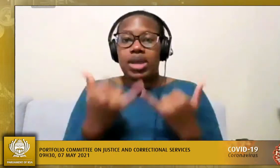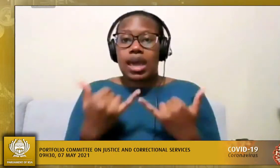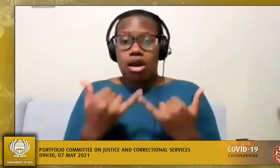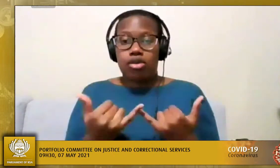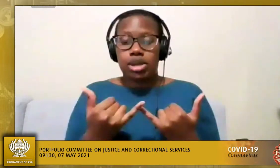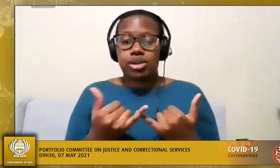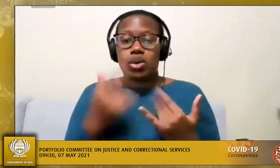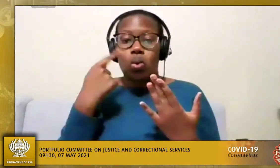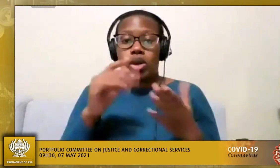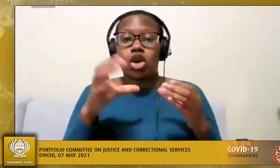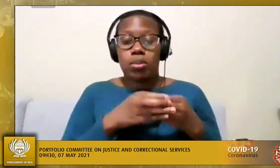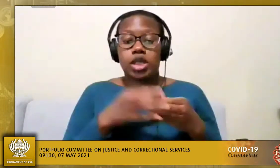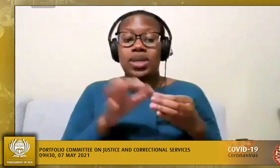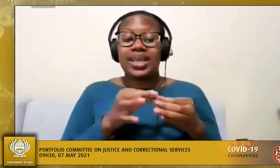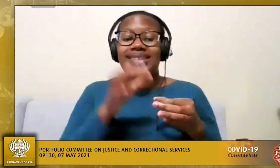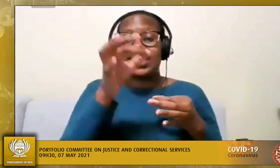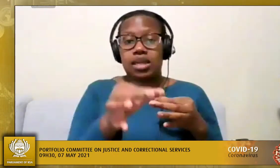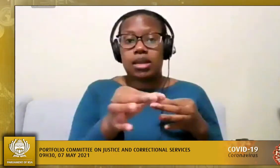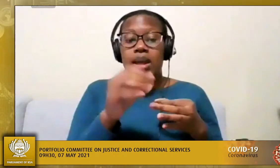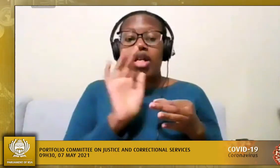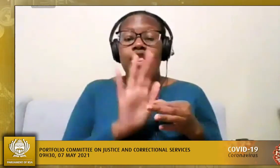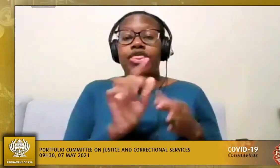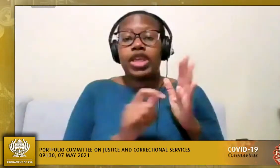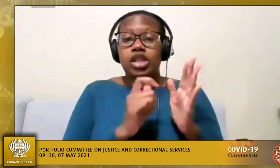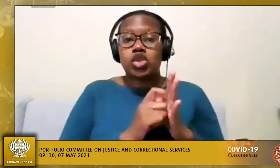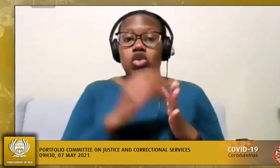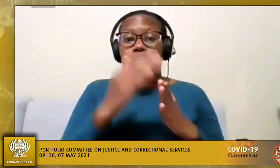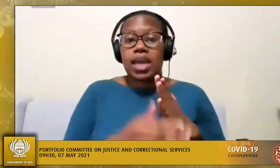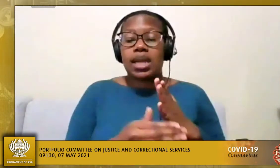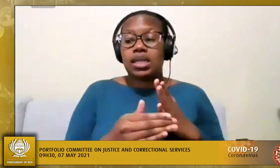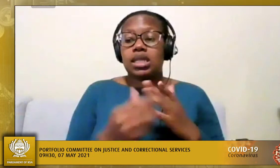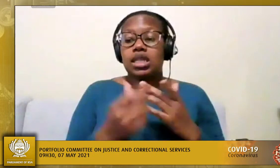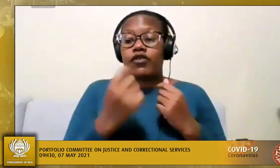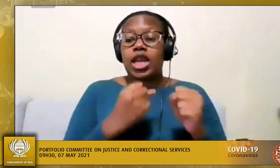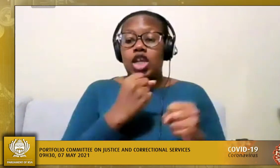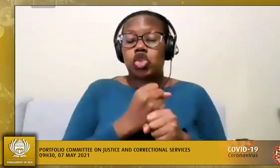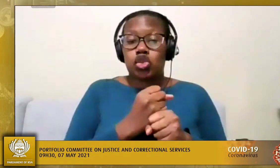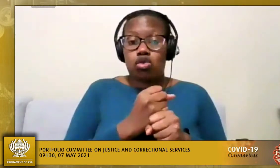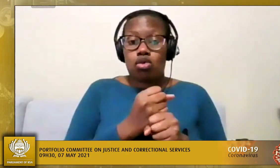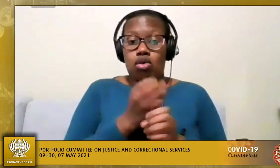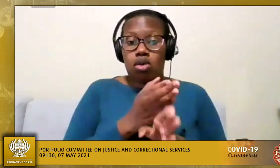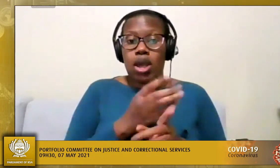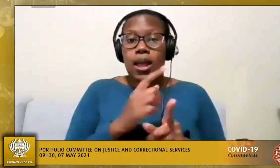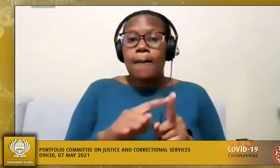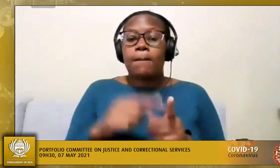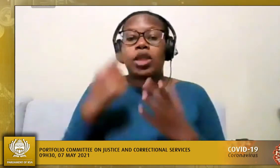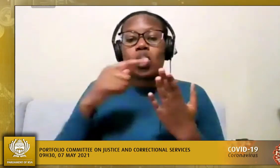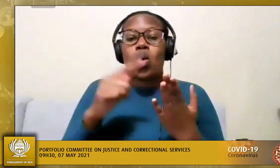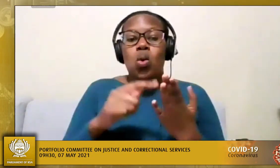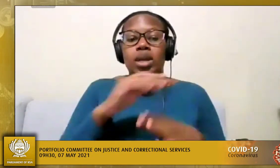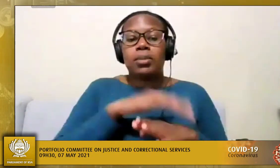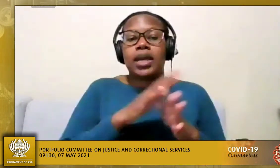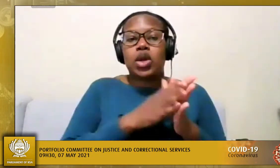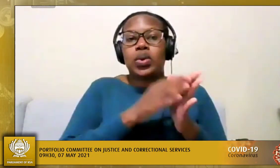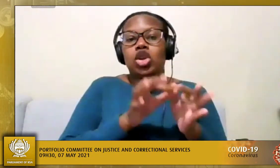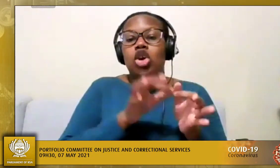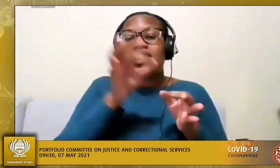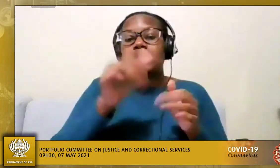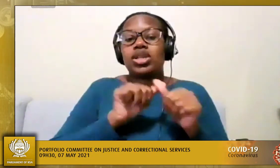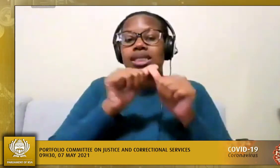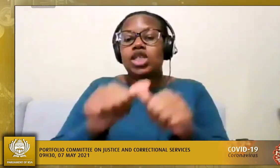because the attempt came to an end at the end of the financial year but the audit period continues until end of June